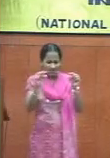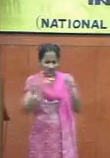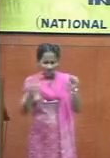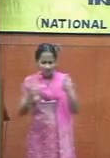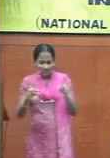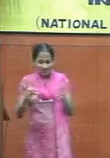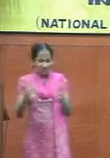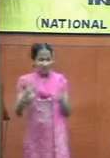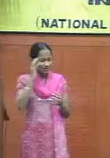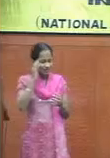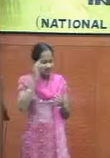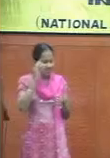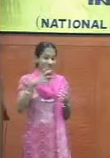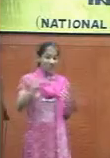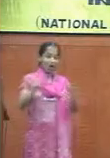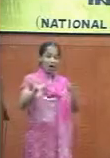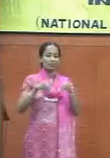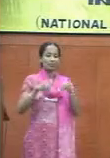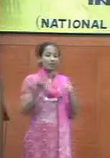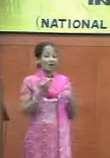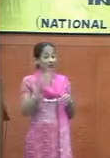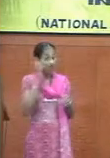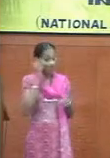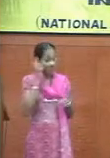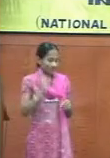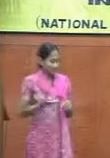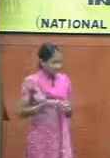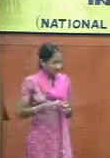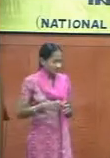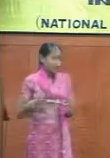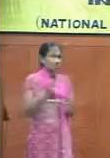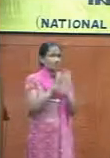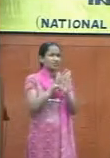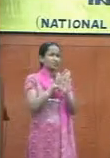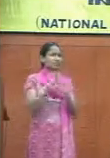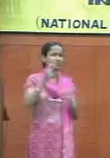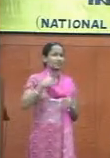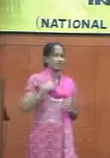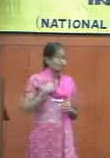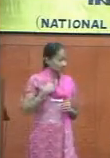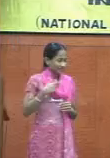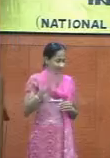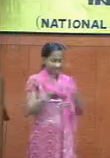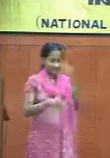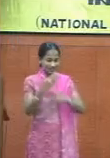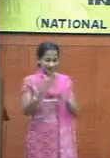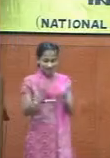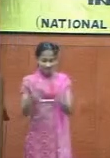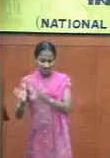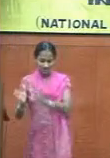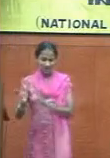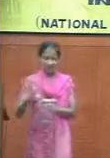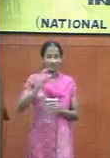and approved at such levels. Now what happened that before that we had had dharnas about the disability sector is not